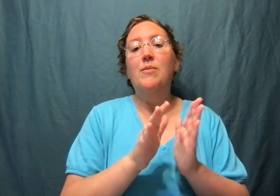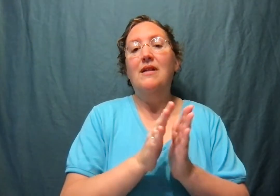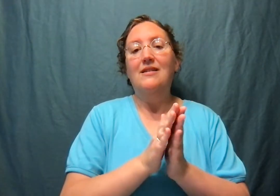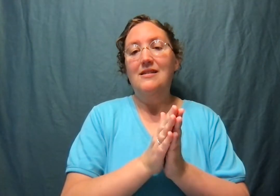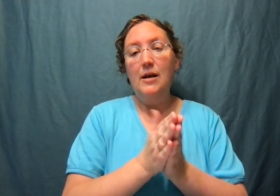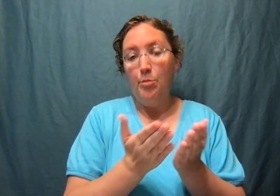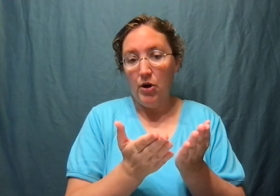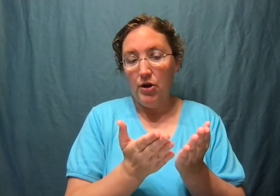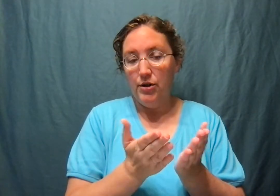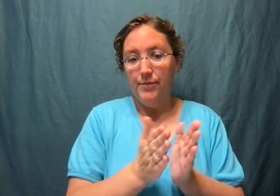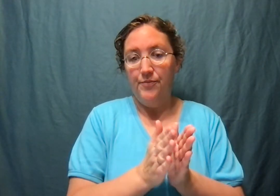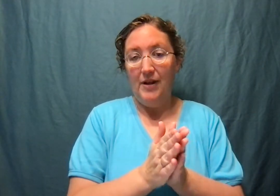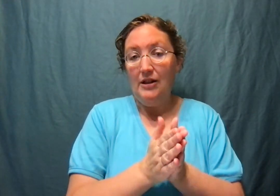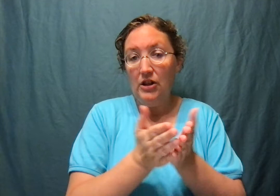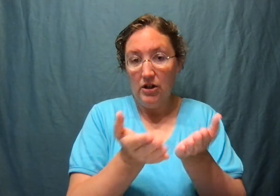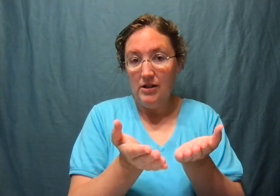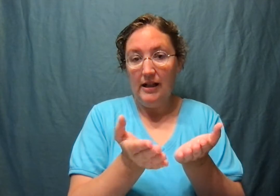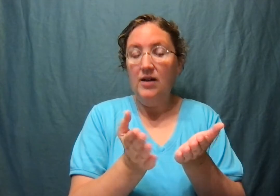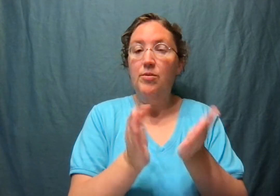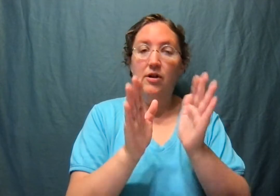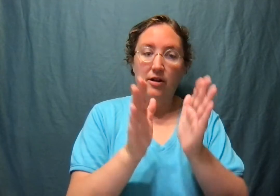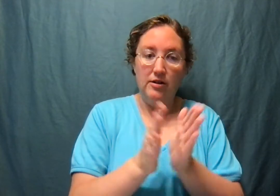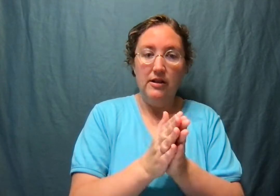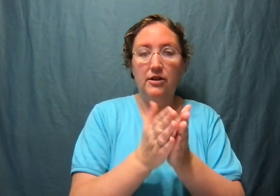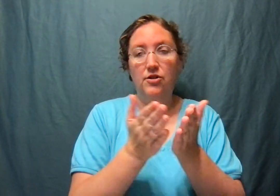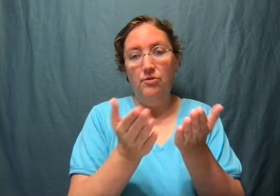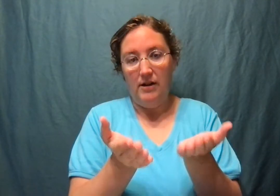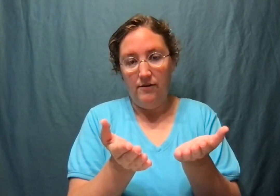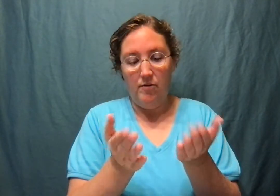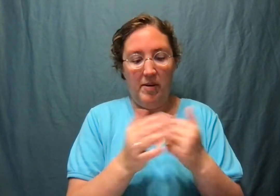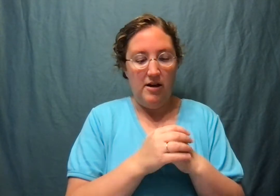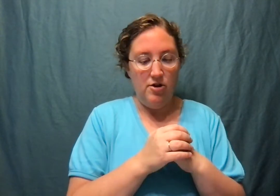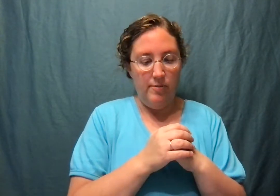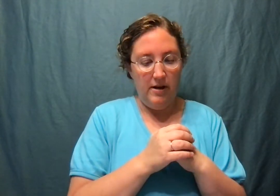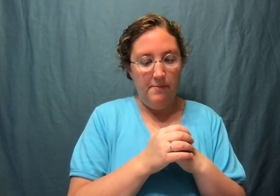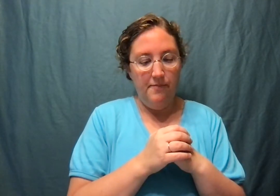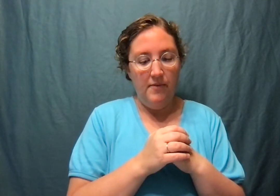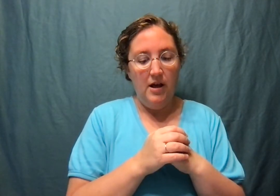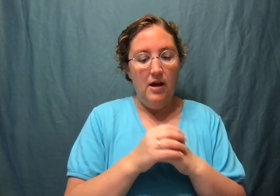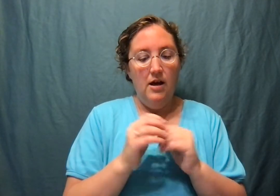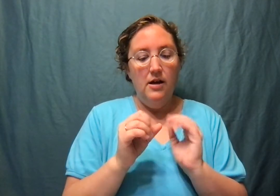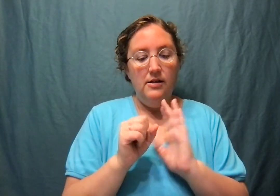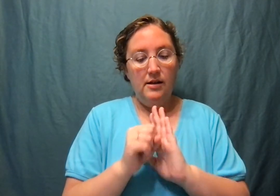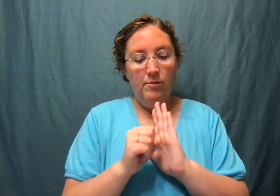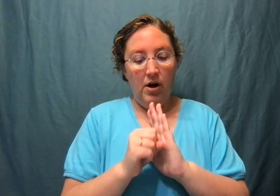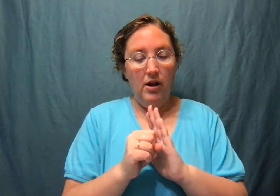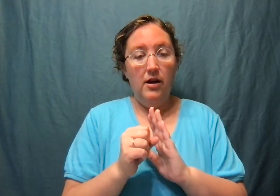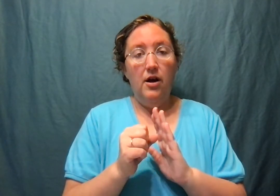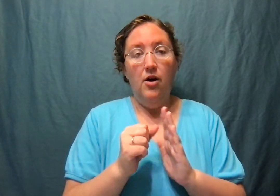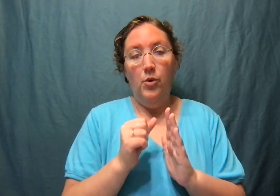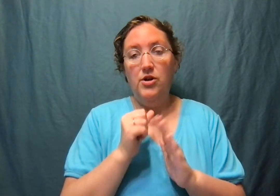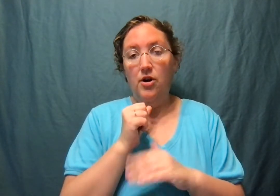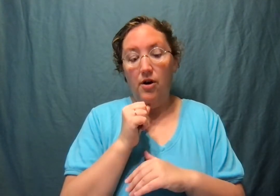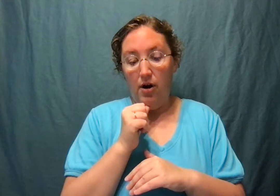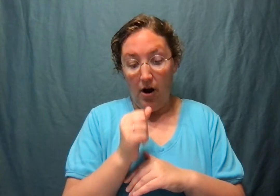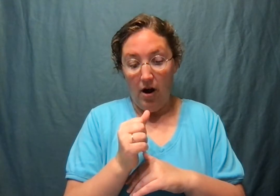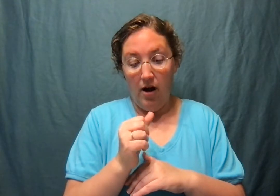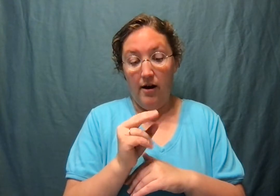like the sign book. It looks like a book. It looks like the two leaves of a page opening. Symbolic, which are